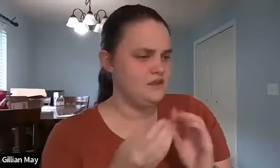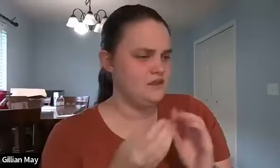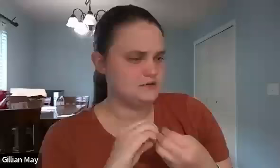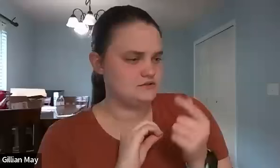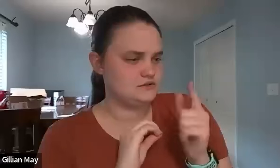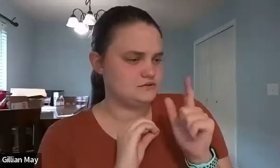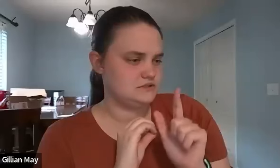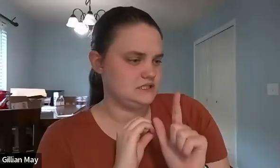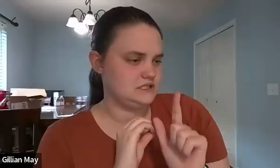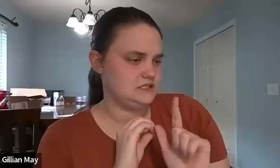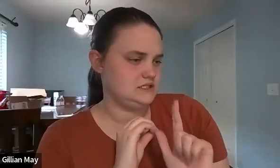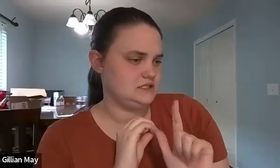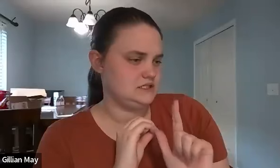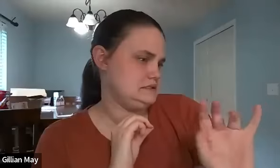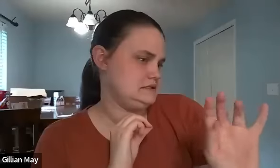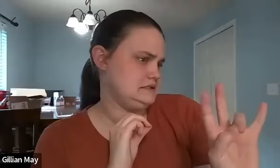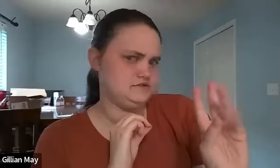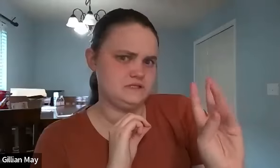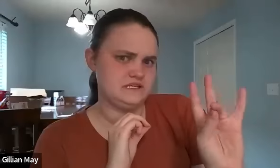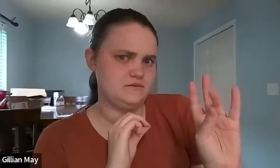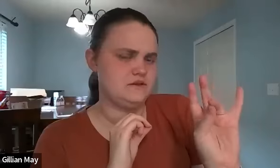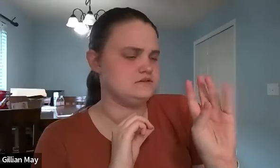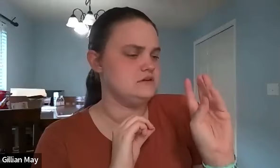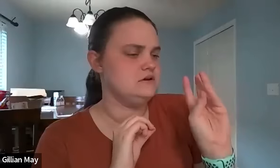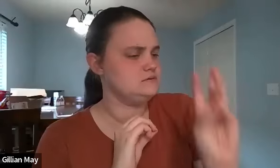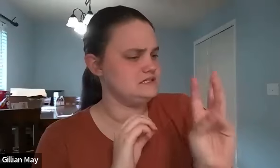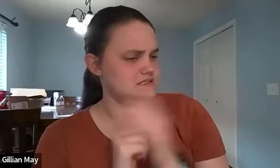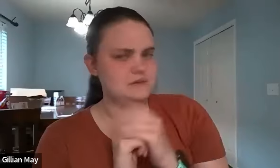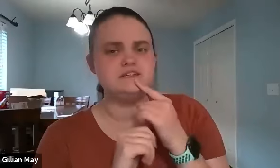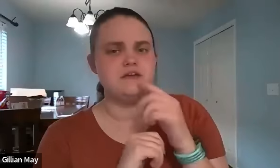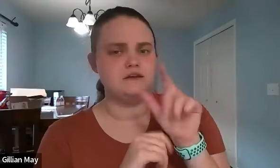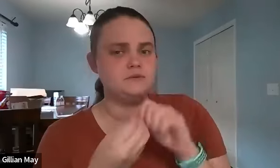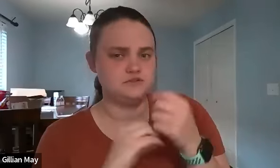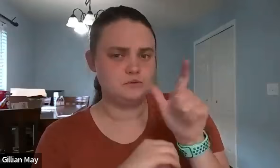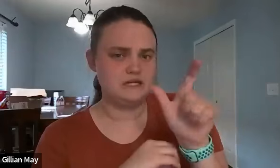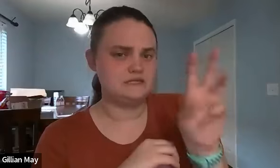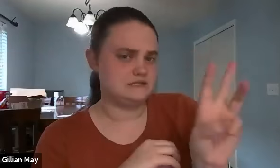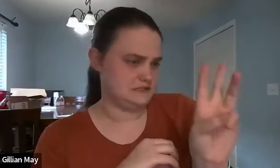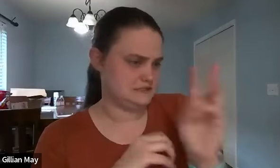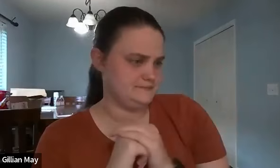number 26 or 27, one of those. 26. I'm gonna say that number 26.